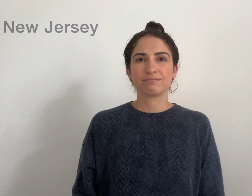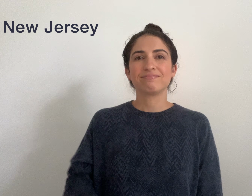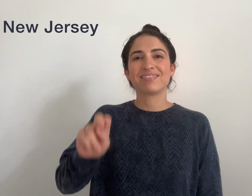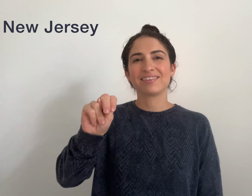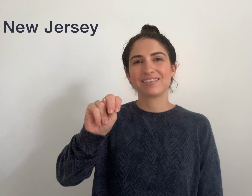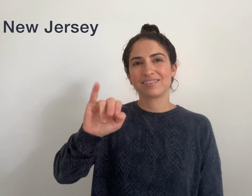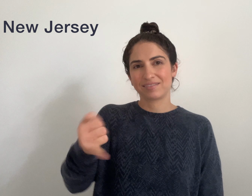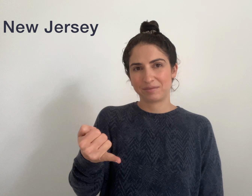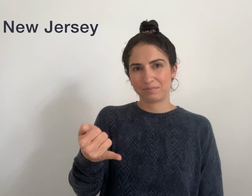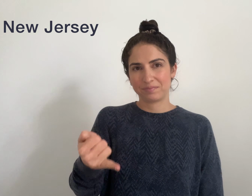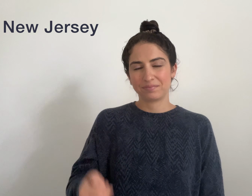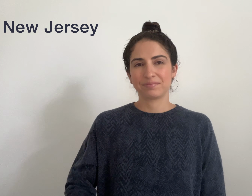New Jersey.